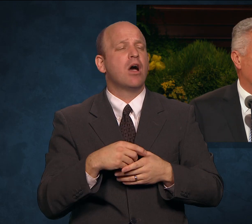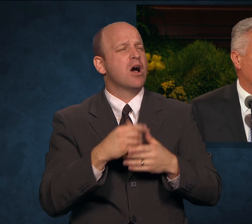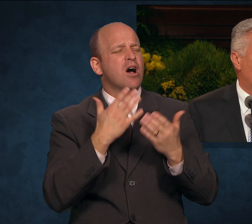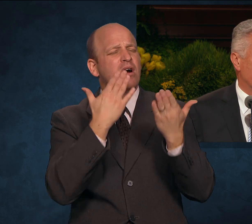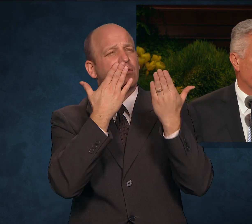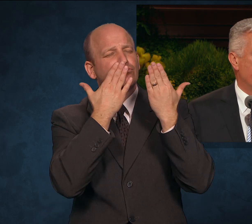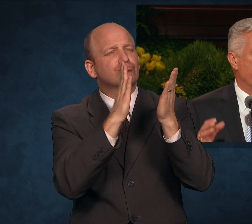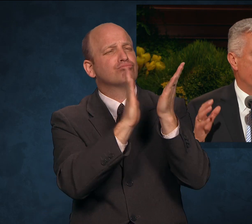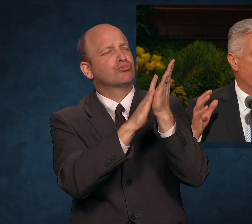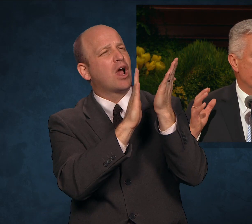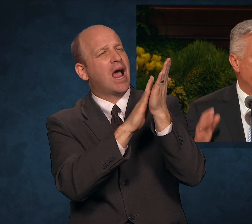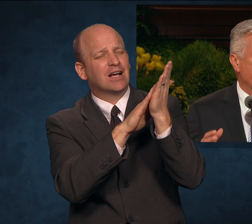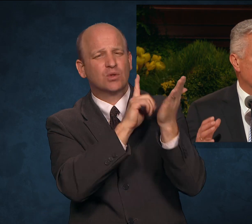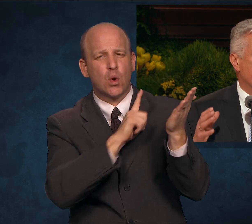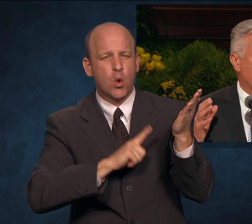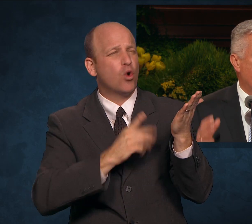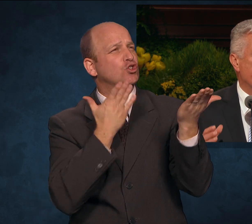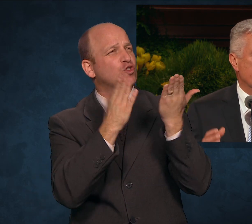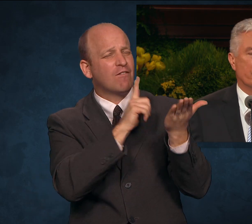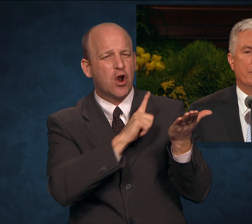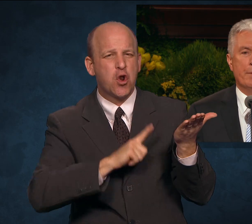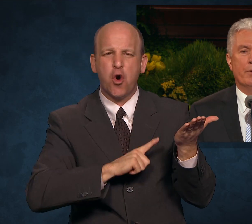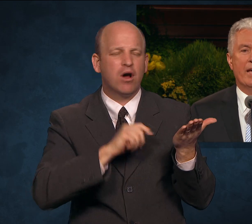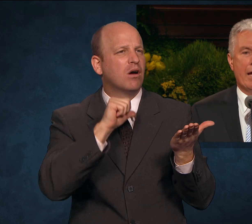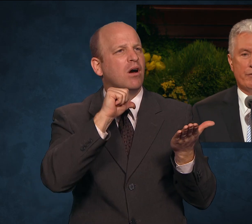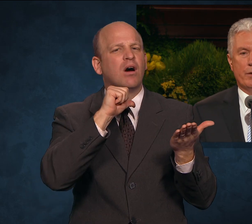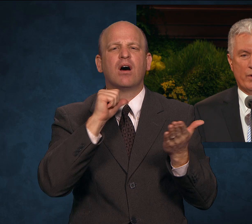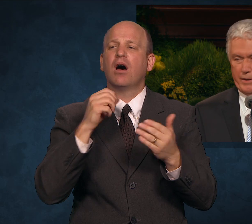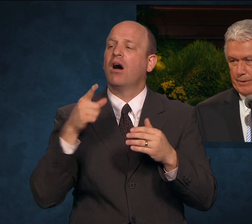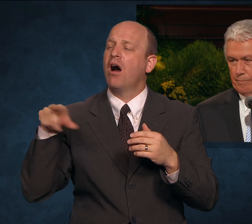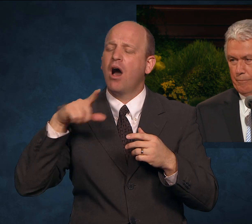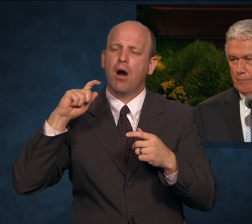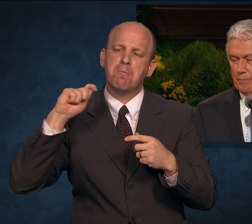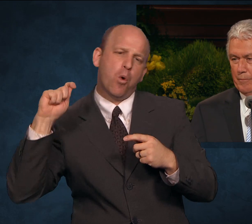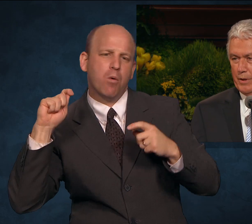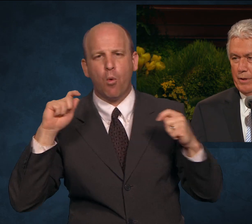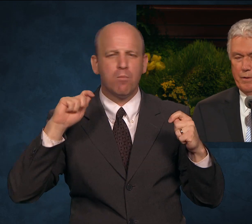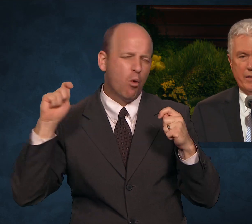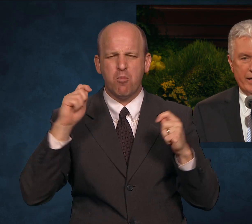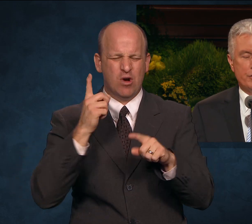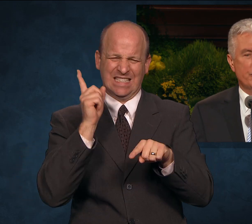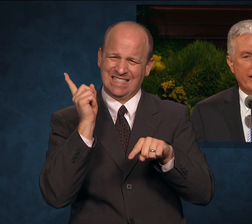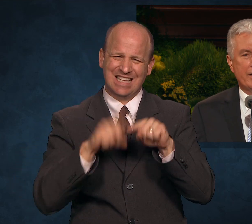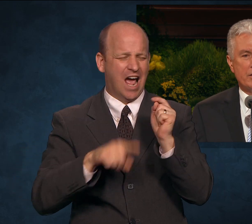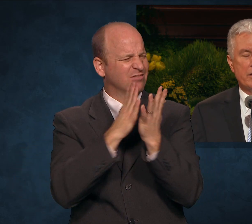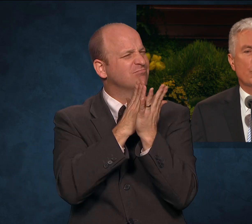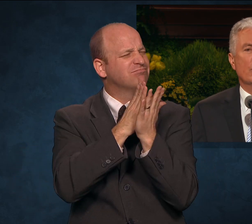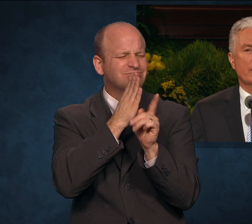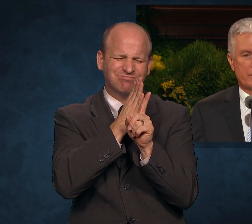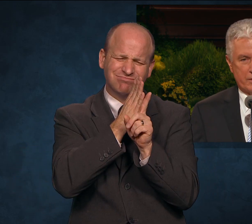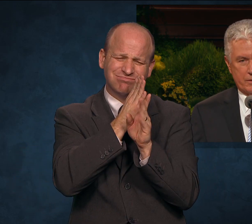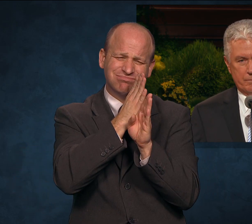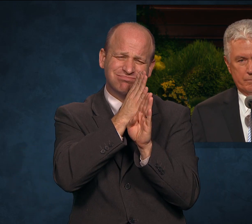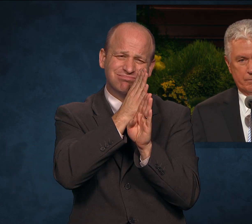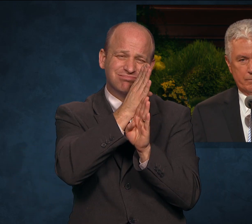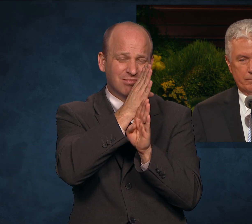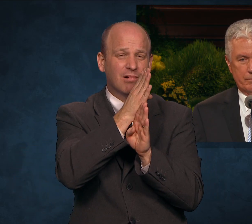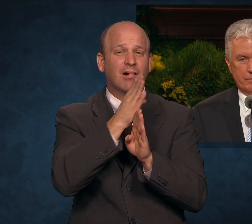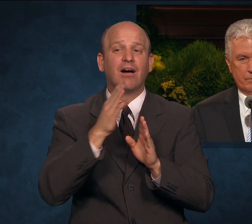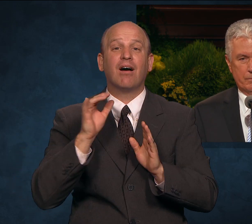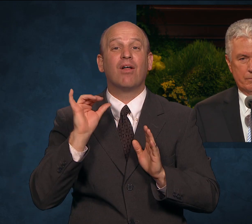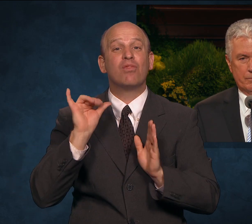serving their lord they changed the lives of people everywhere they changed the